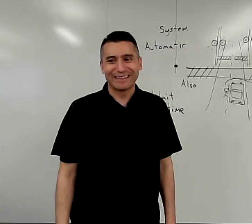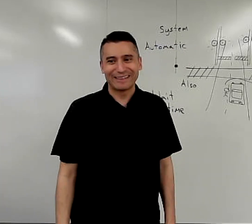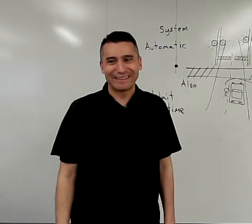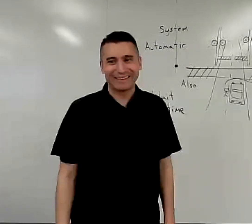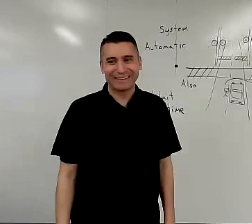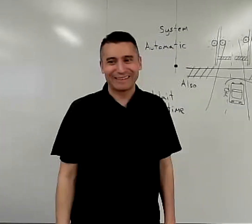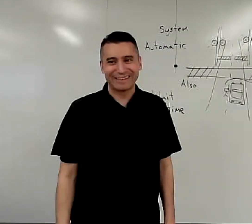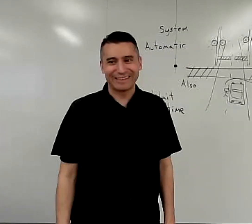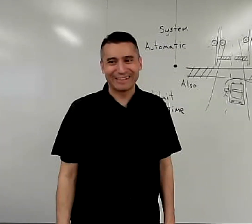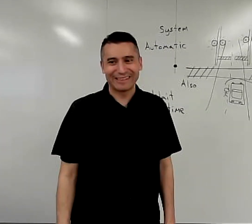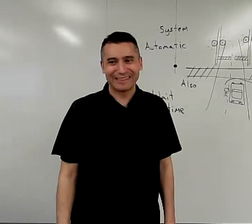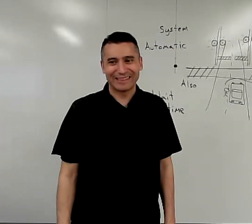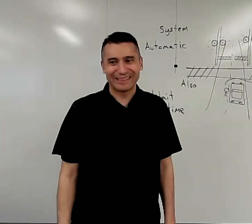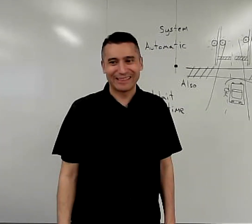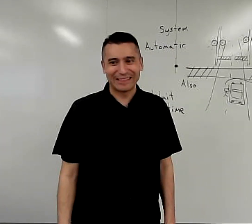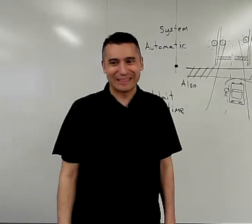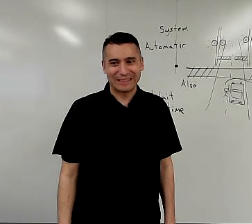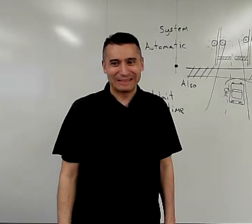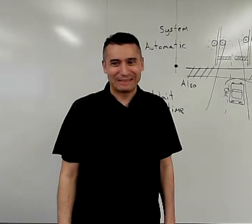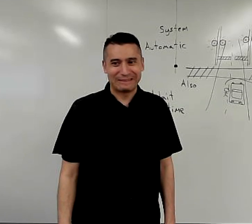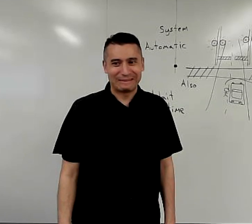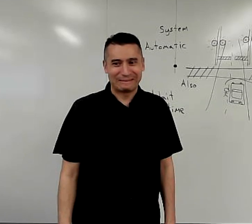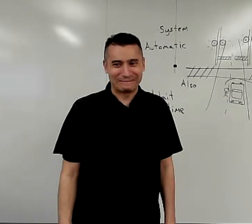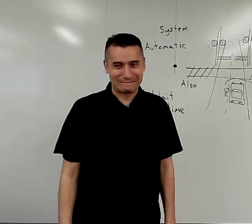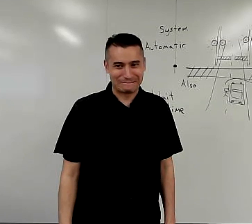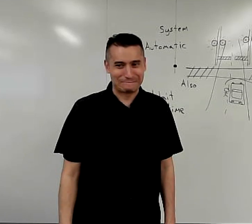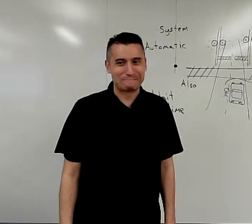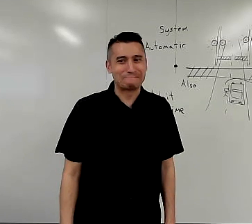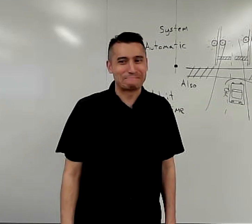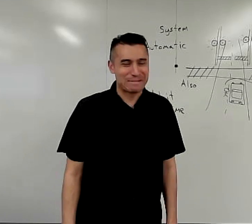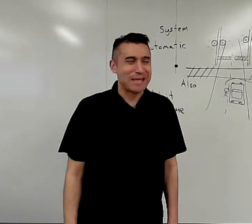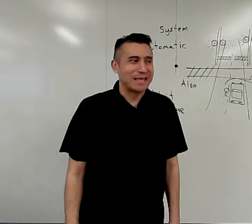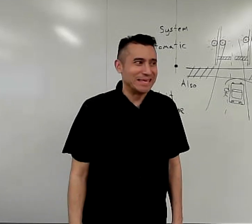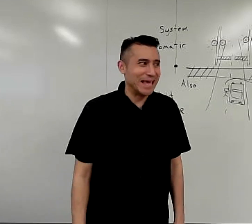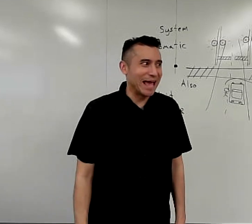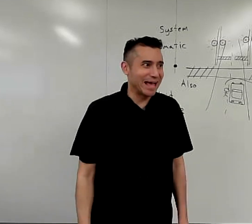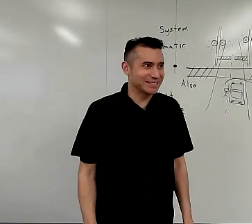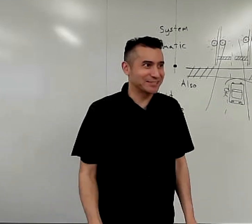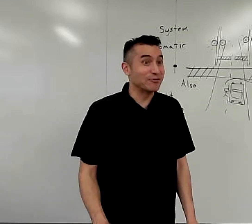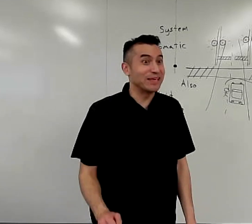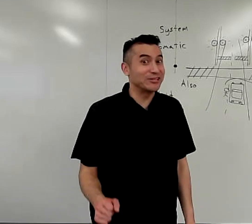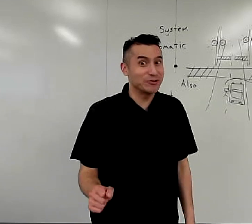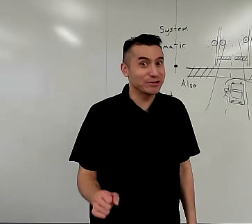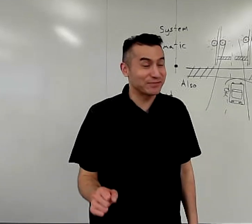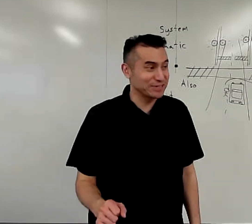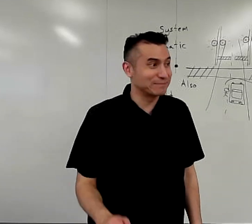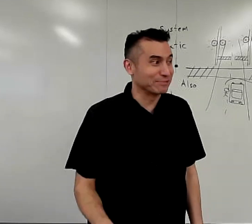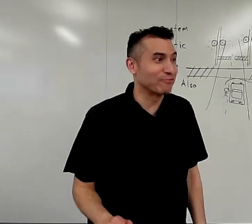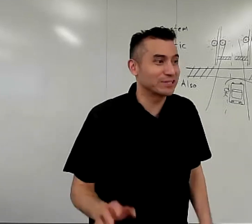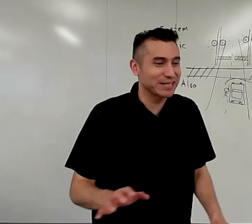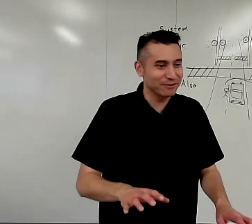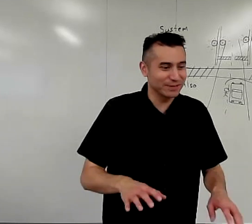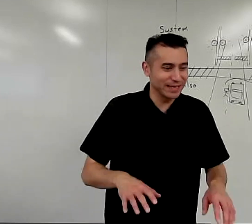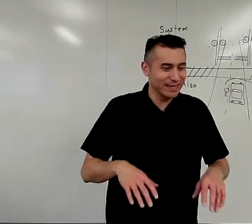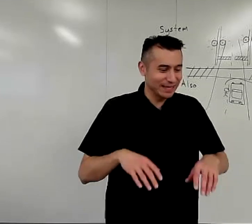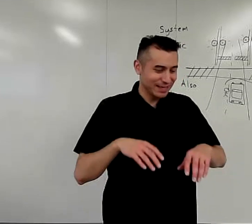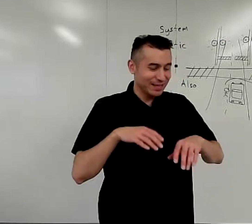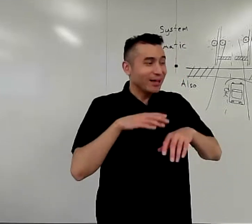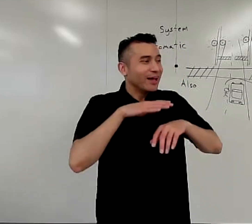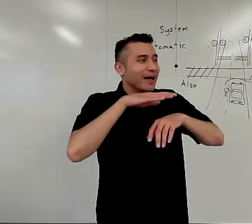Like, "Oh my God, we summoned somebody," and then you looked it up, and it went like that. Yeah, so they do look very similar. Watch carefully.